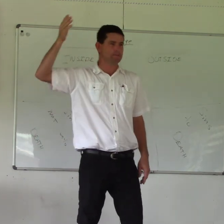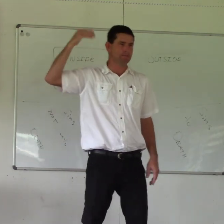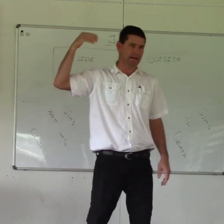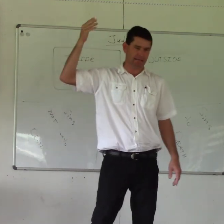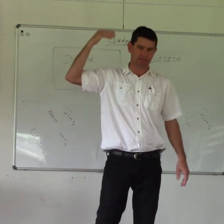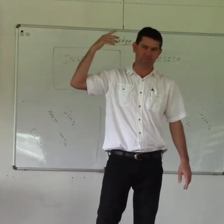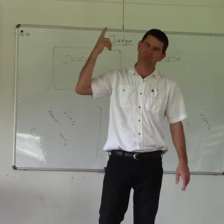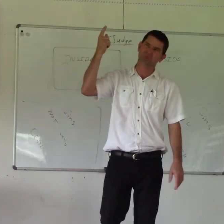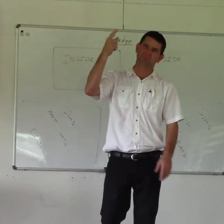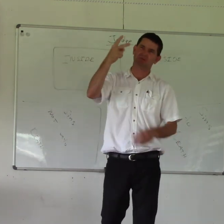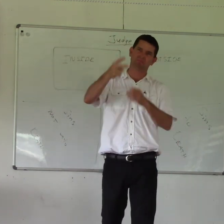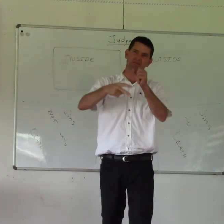Back. Maybe about